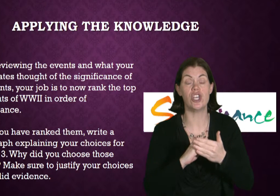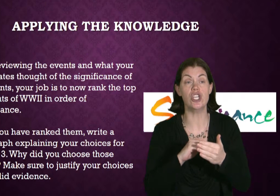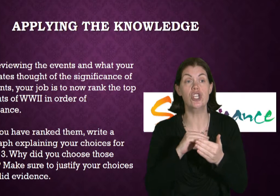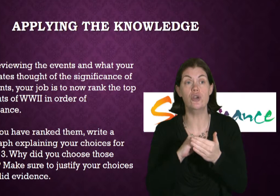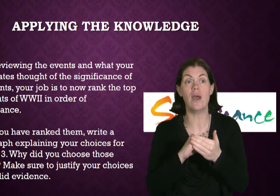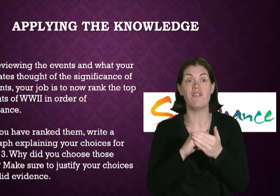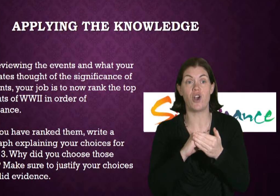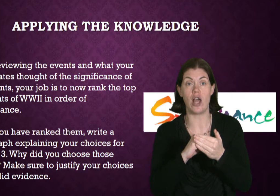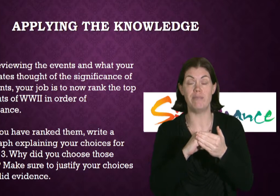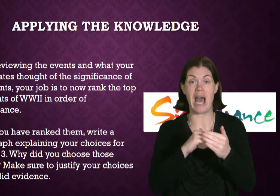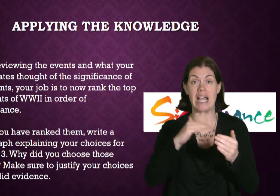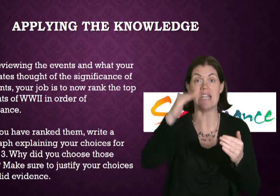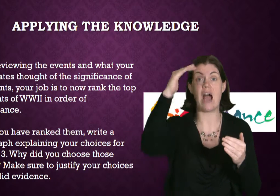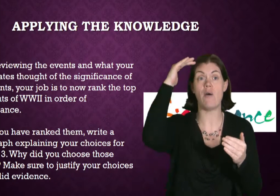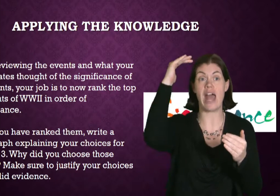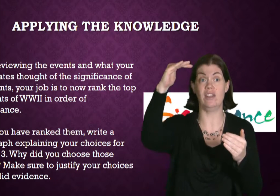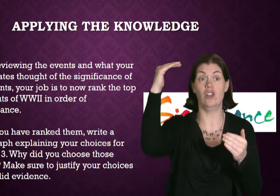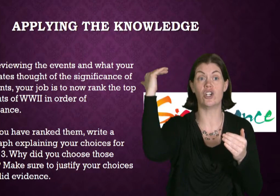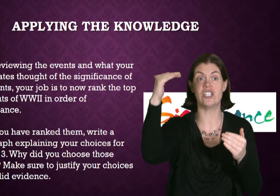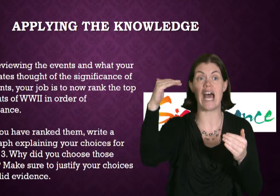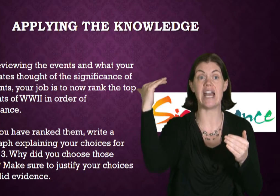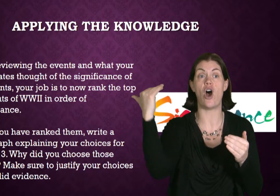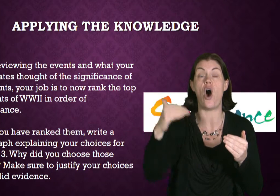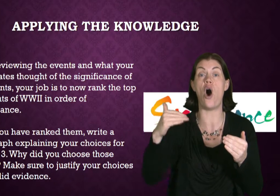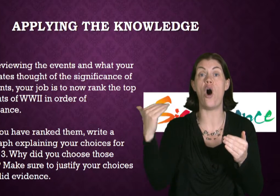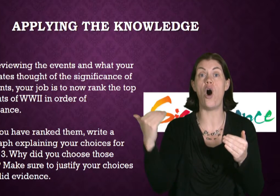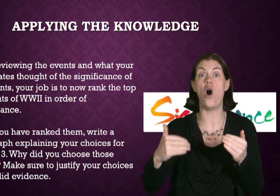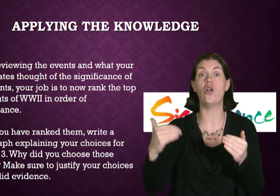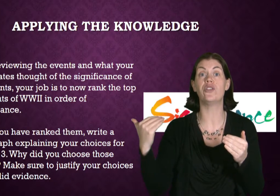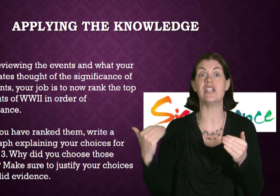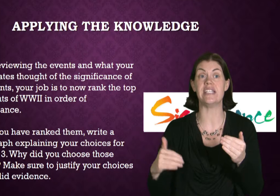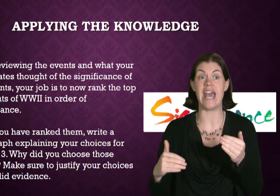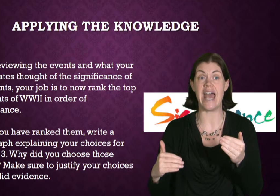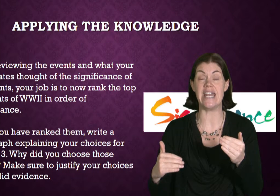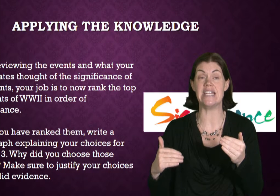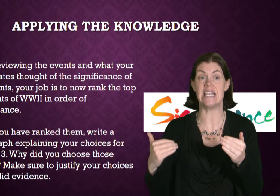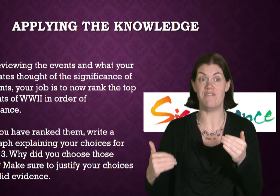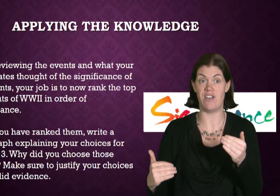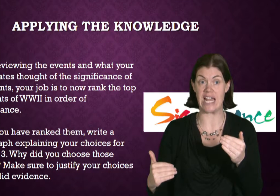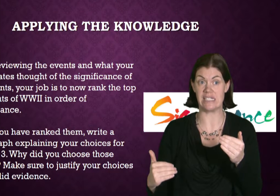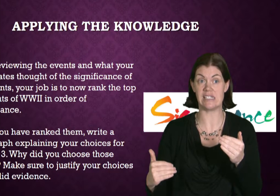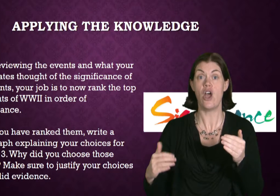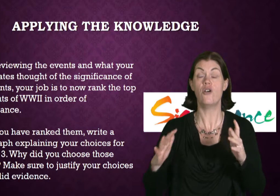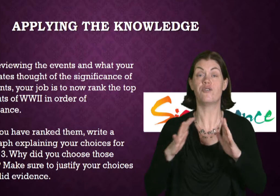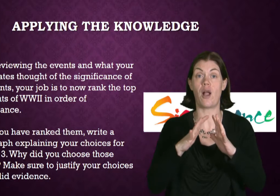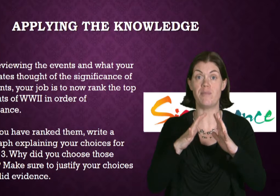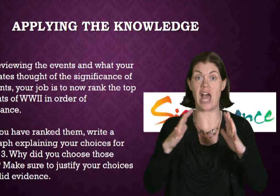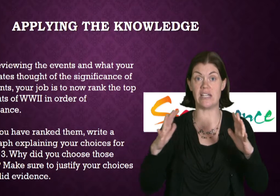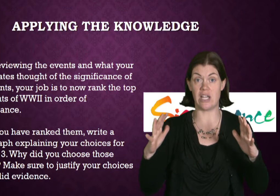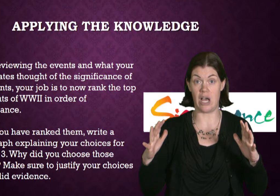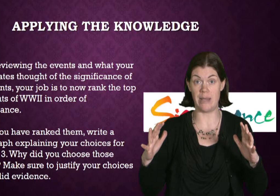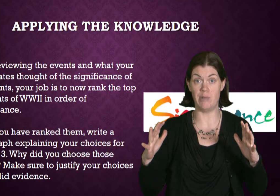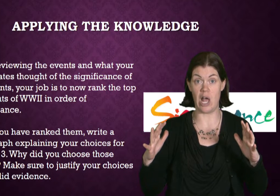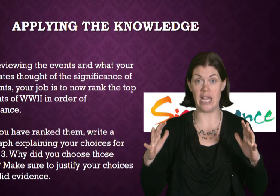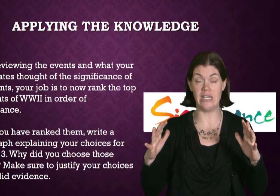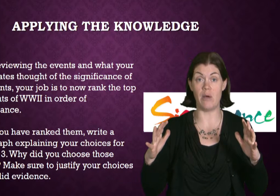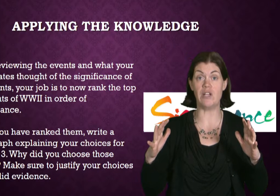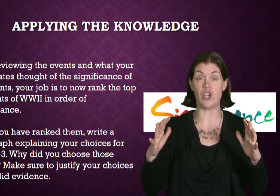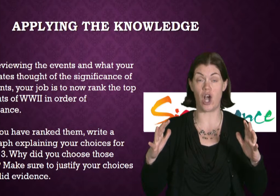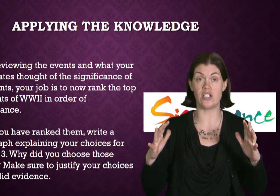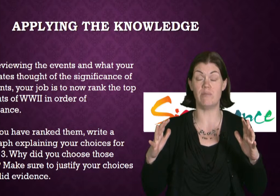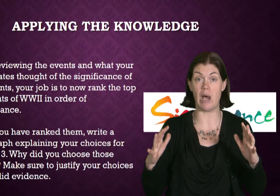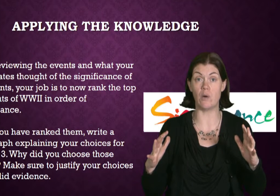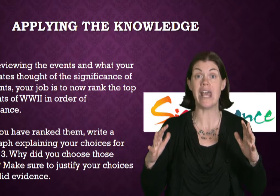sure that you have gone back now and looked at all the 10 events from that timeline